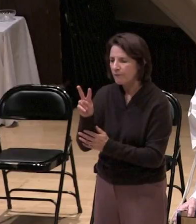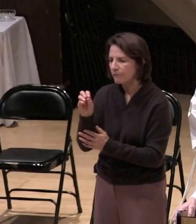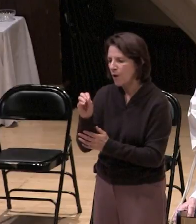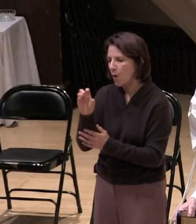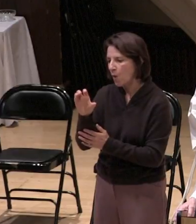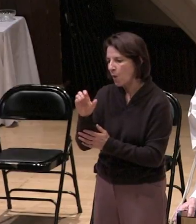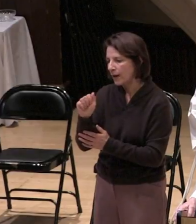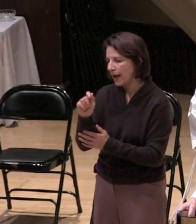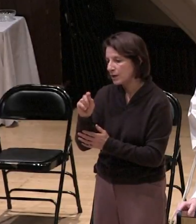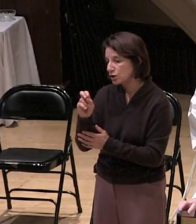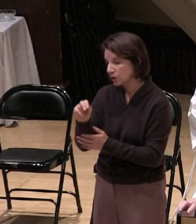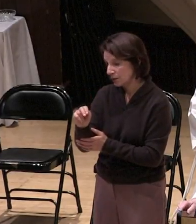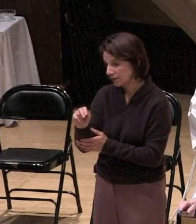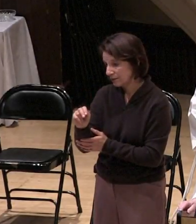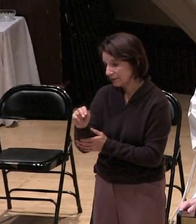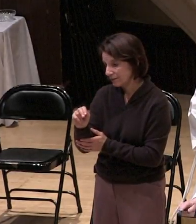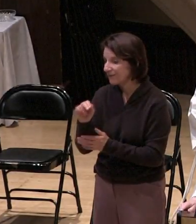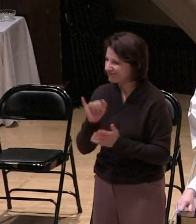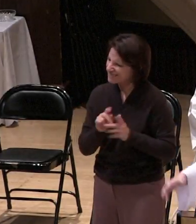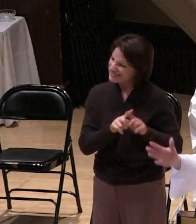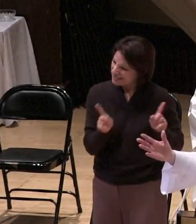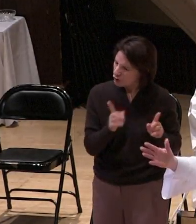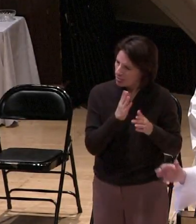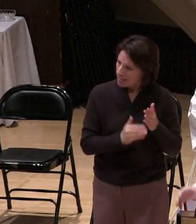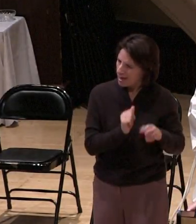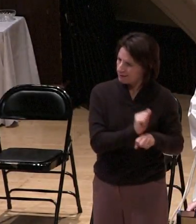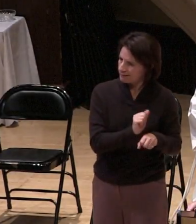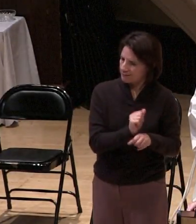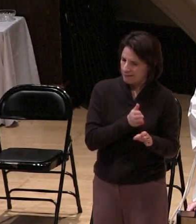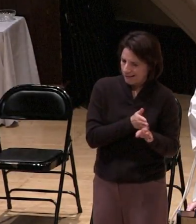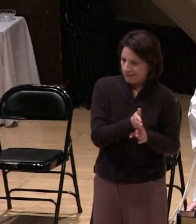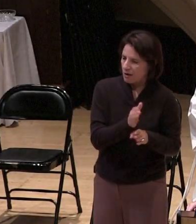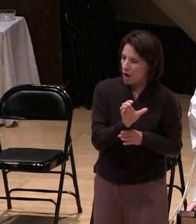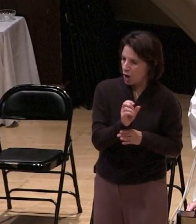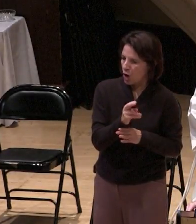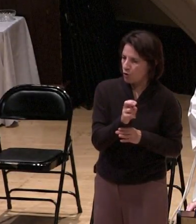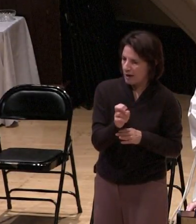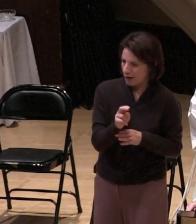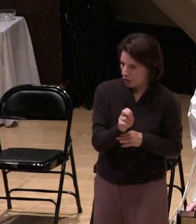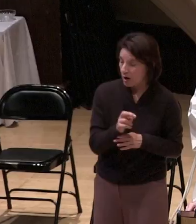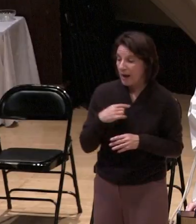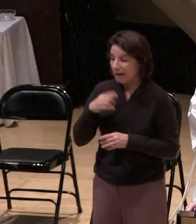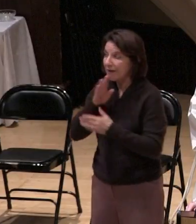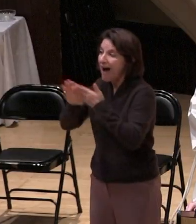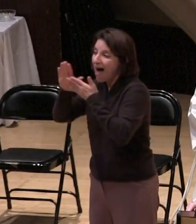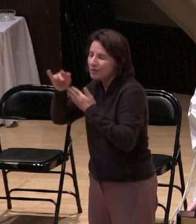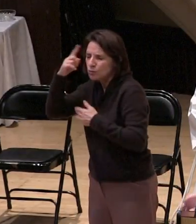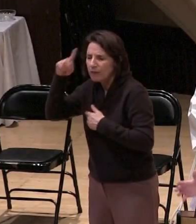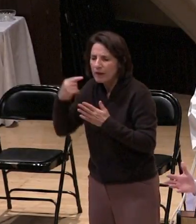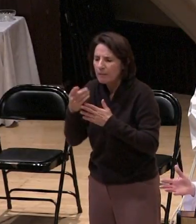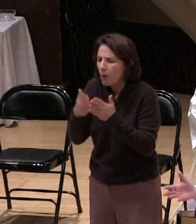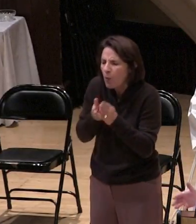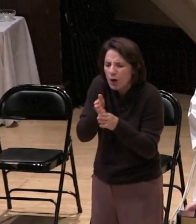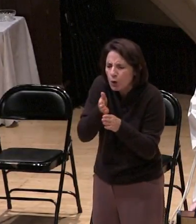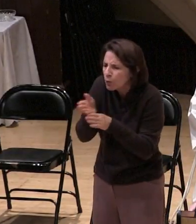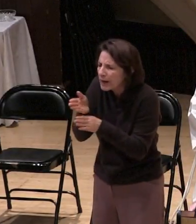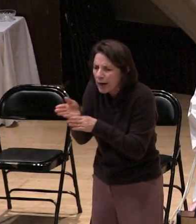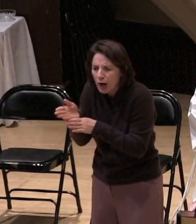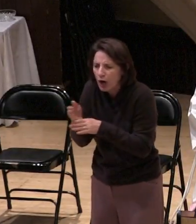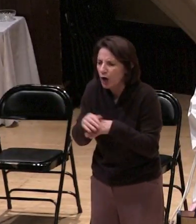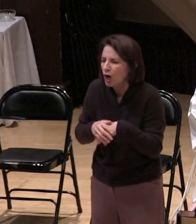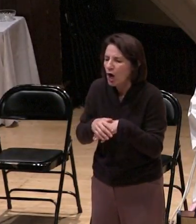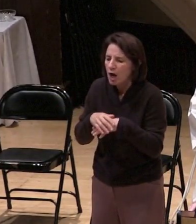is different than a career. When you go out to college, you might be thinking in terms of a career, or job opportunities, or room